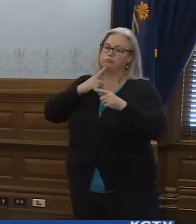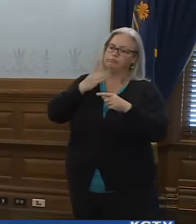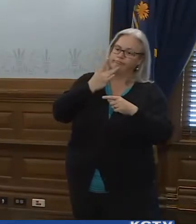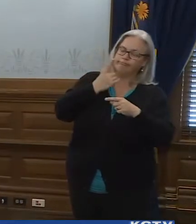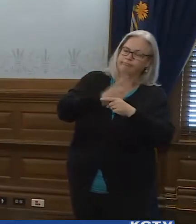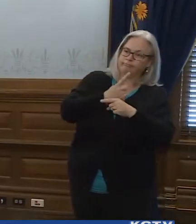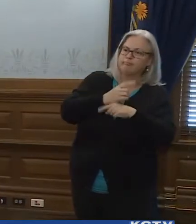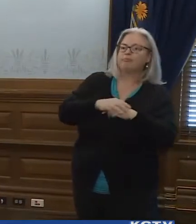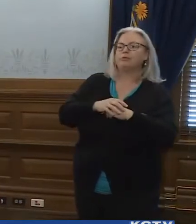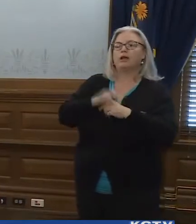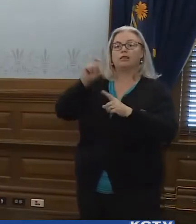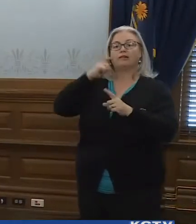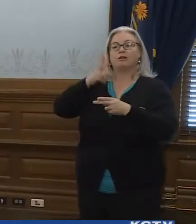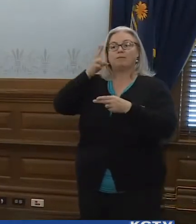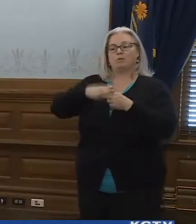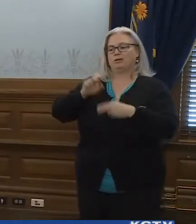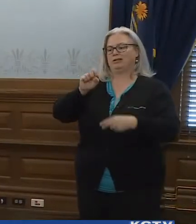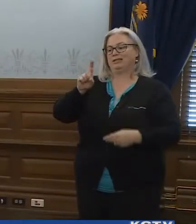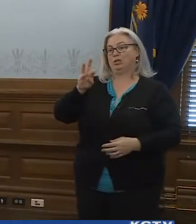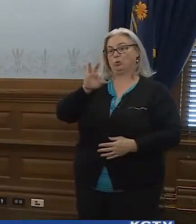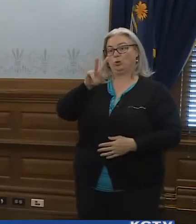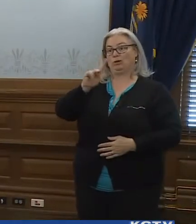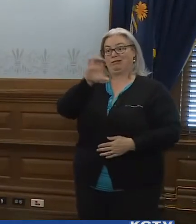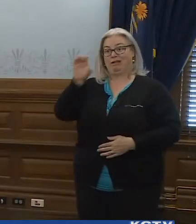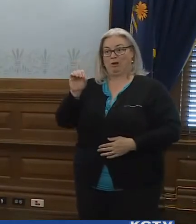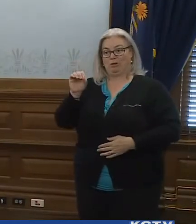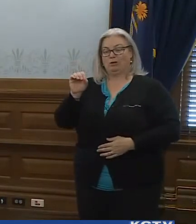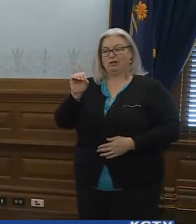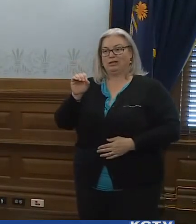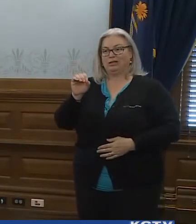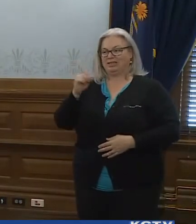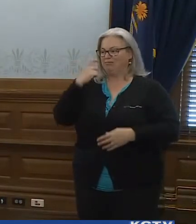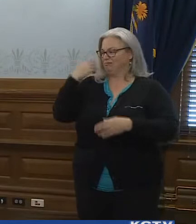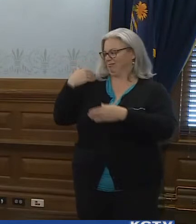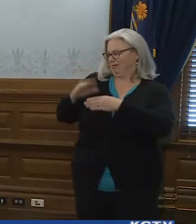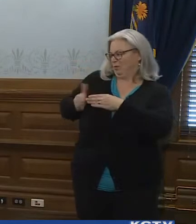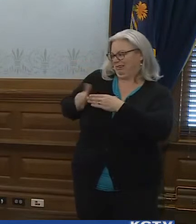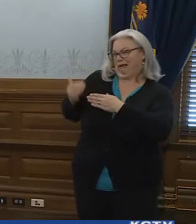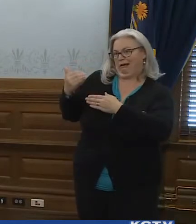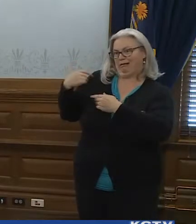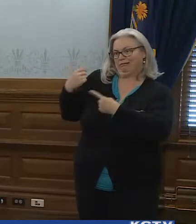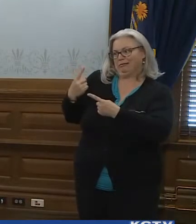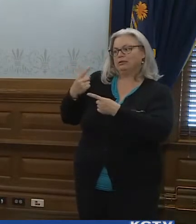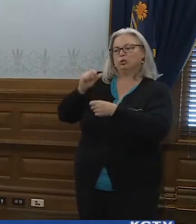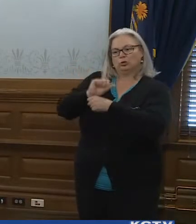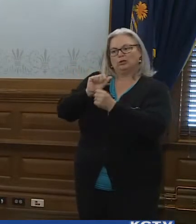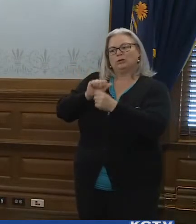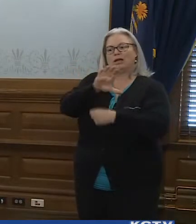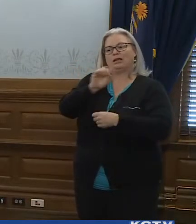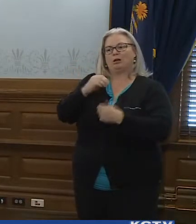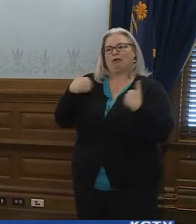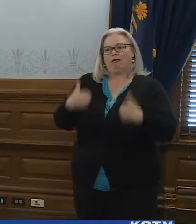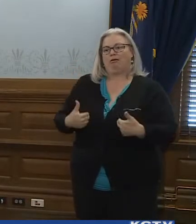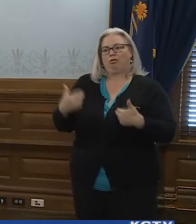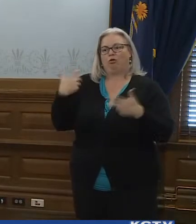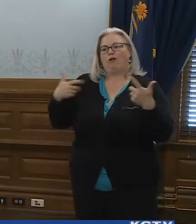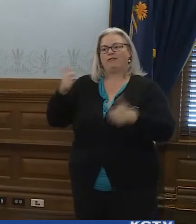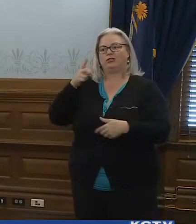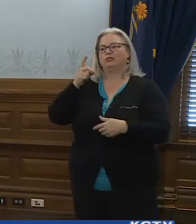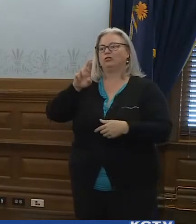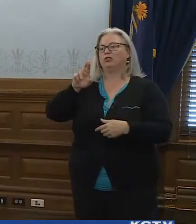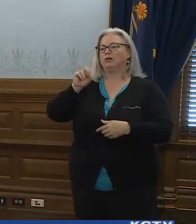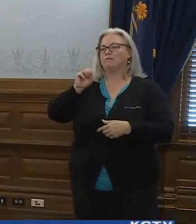And to the governor's point with Sedgwick County, I've been, even through the weekend, working with the county health officer there, Dr. Munns, who's